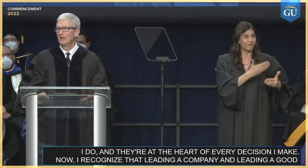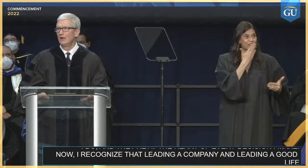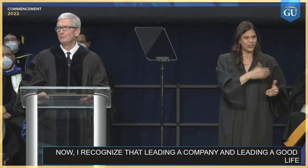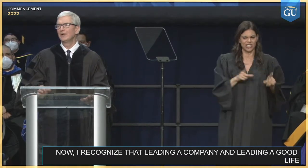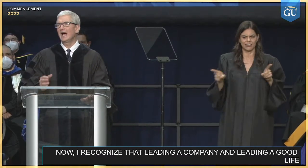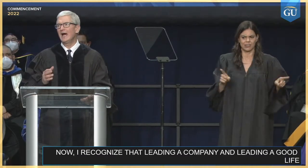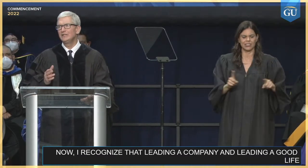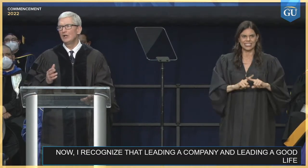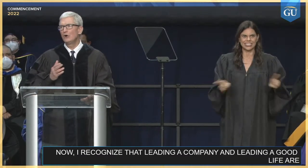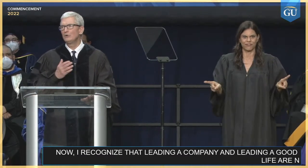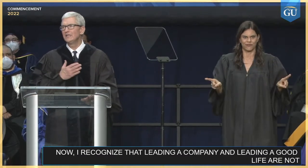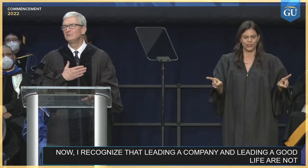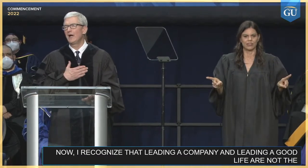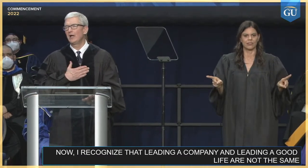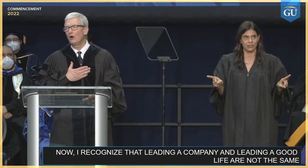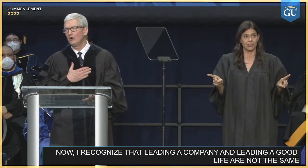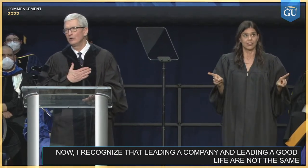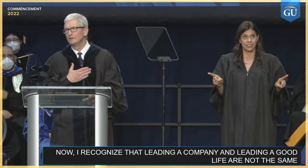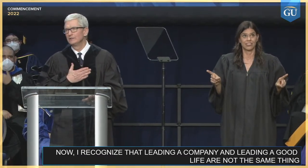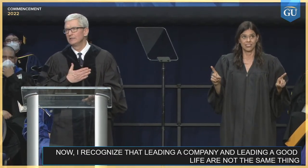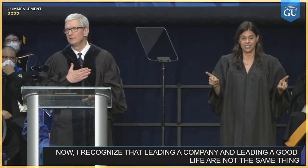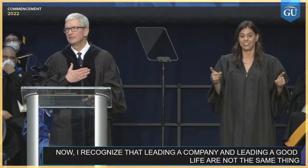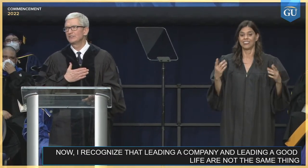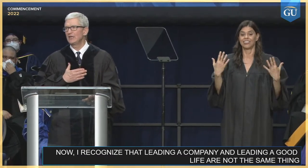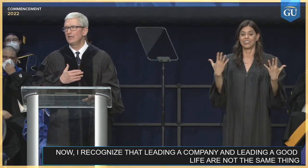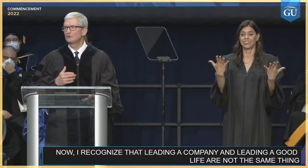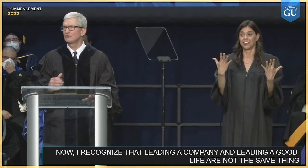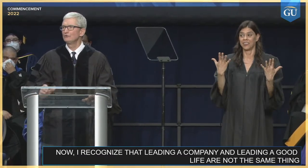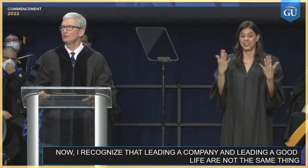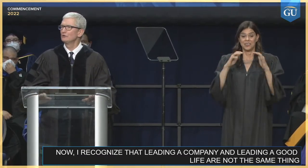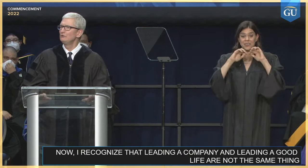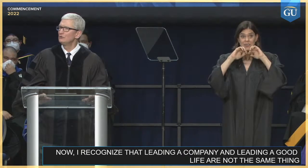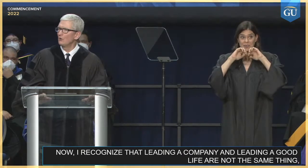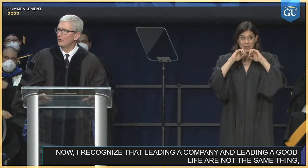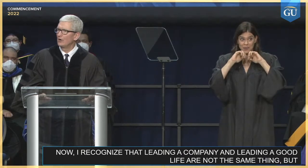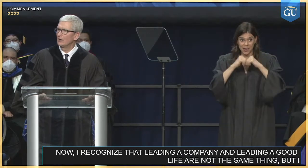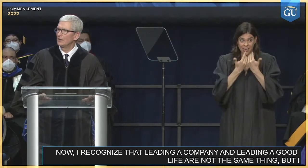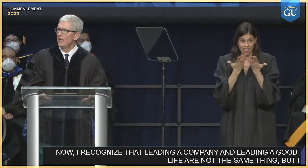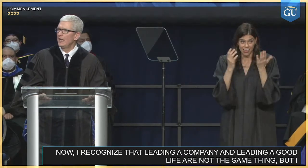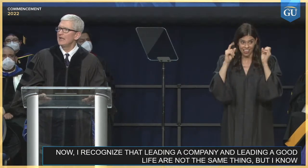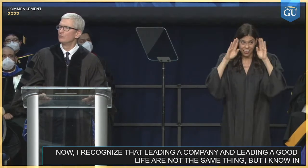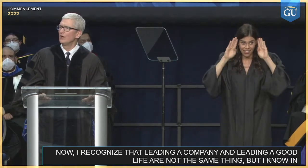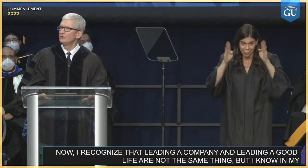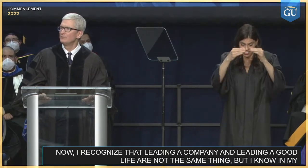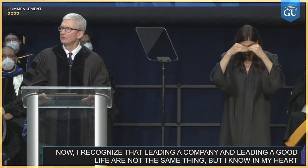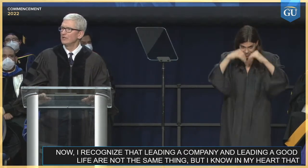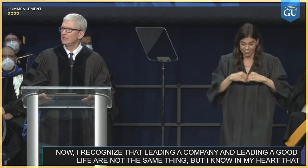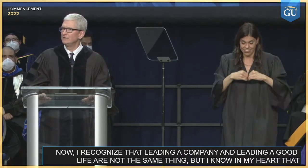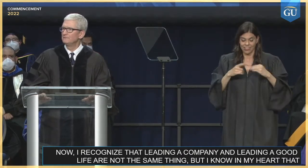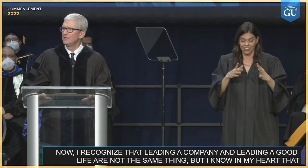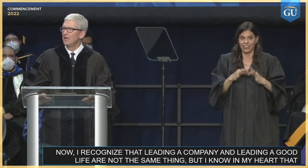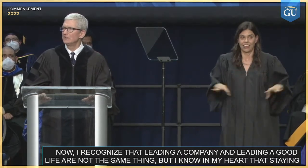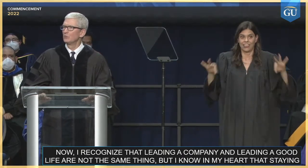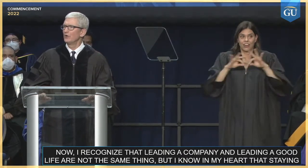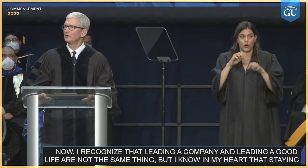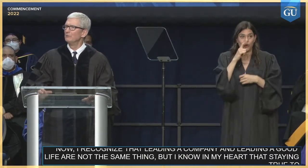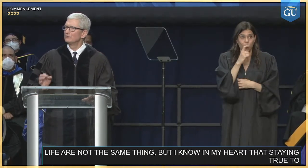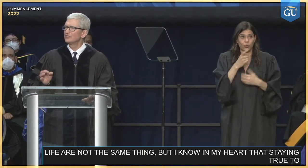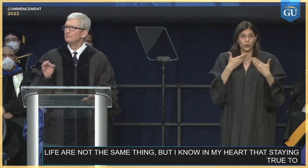But I know in my heart that staying true to who you are and what you believe is one of the most